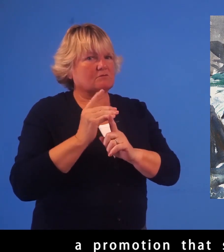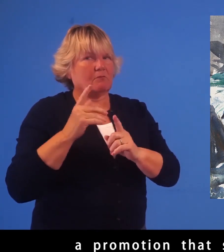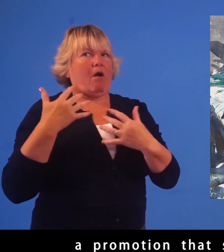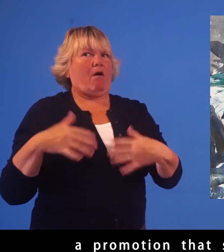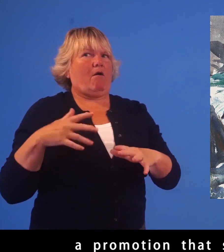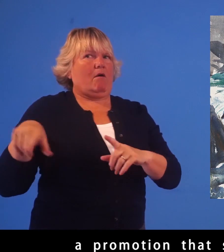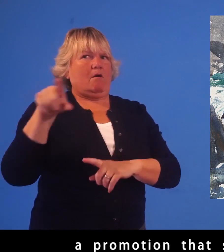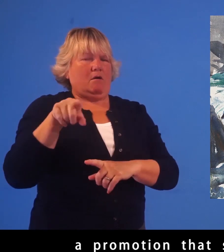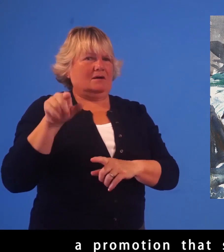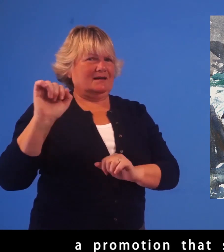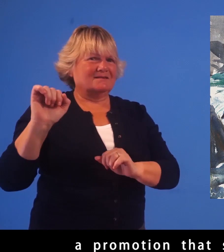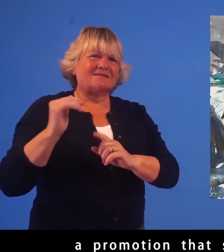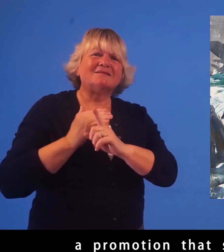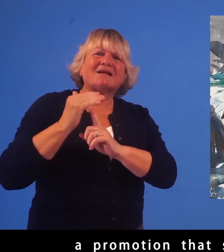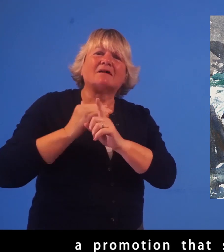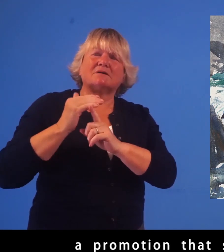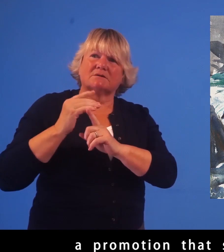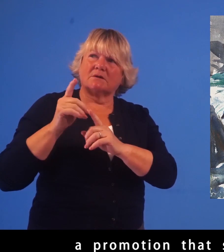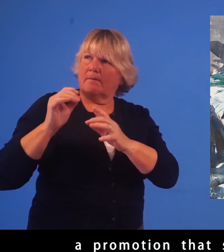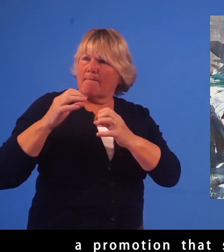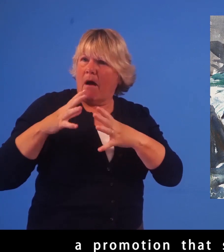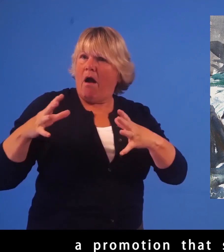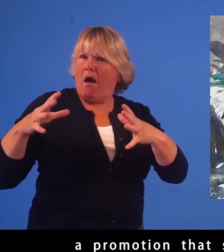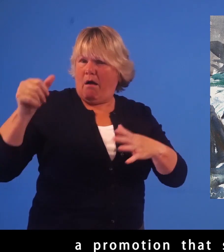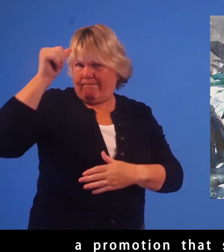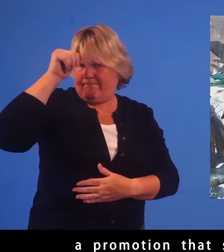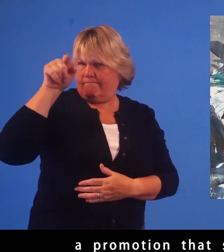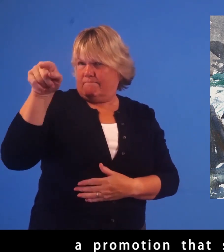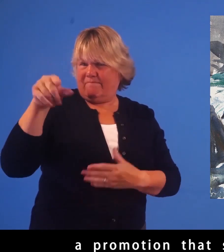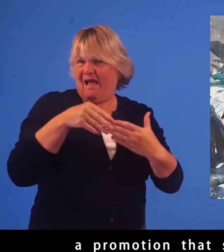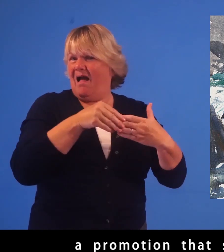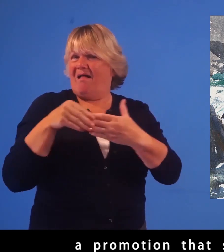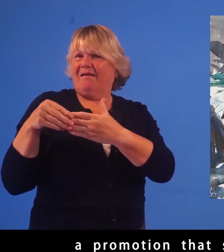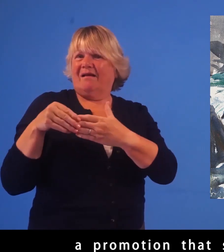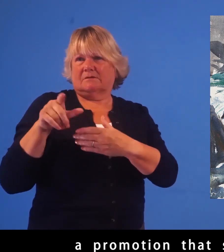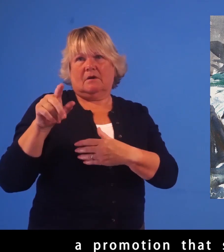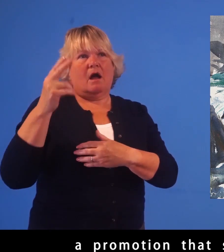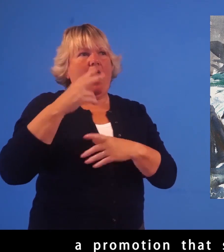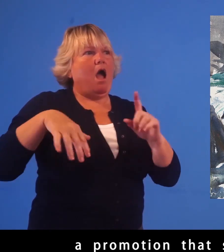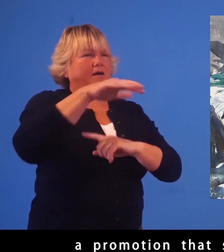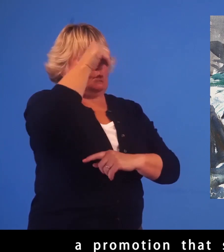a promotion that signalled his growing status as a leading figure in artistic circles.